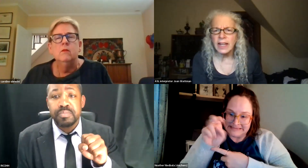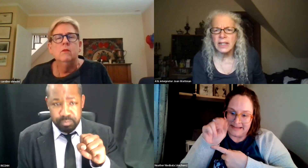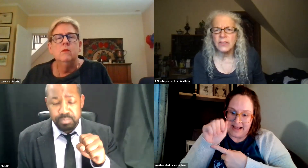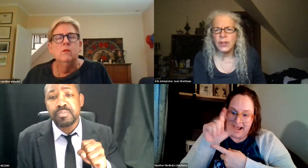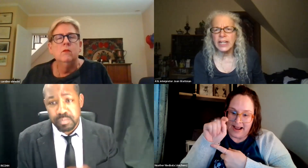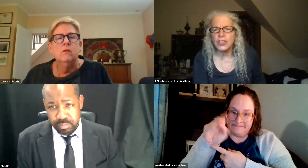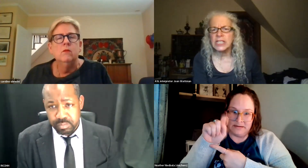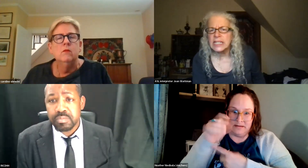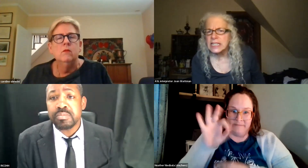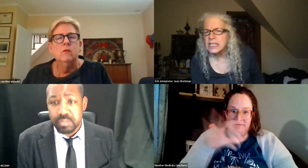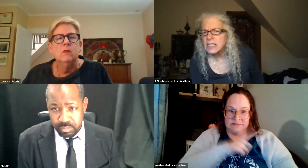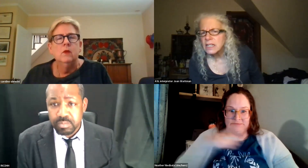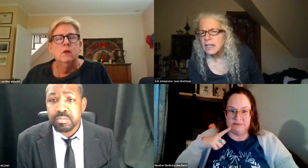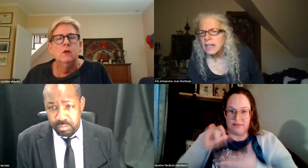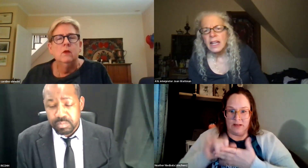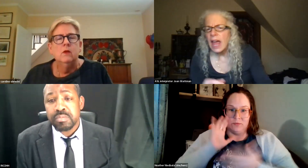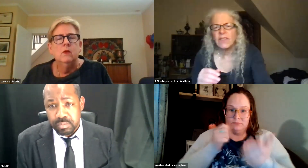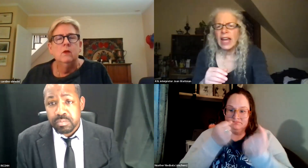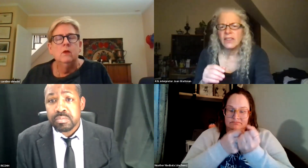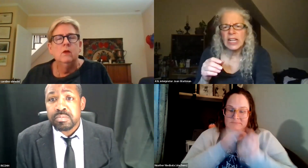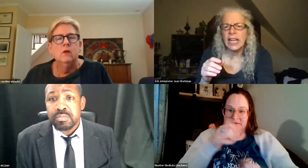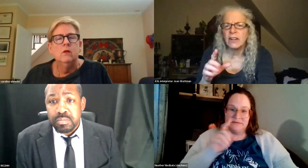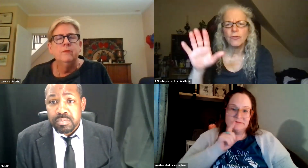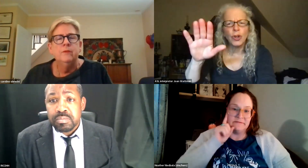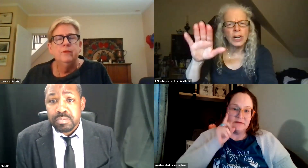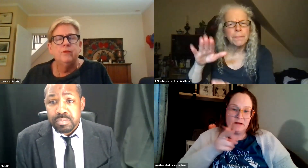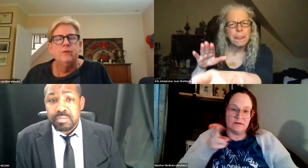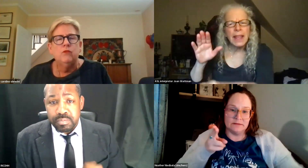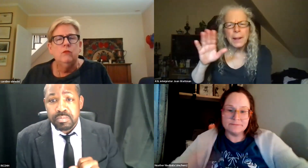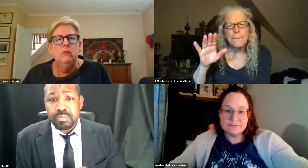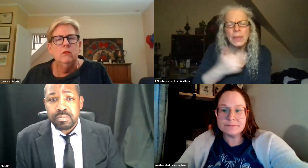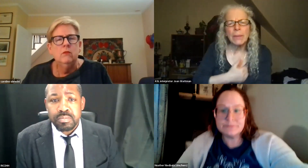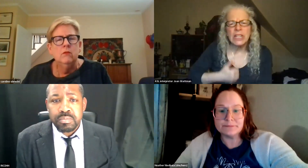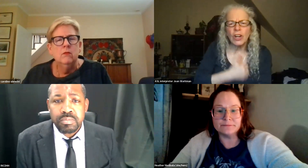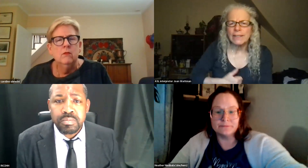5 different agencies have advocated for